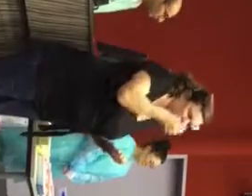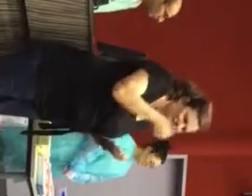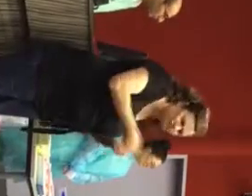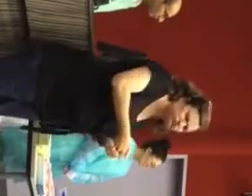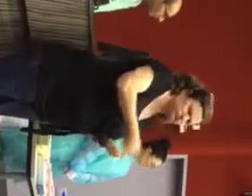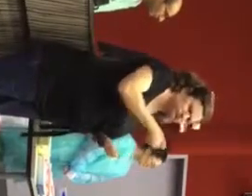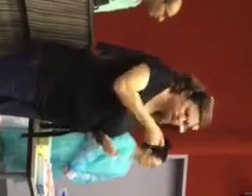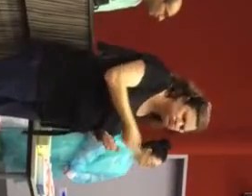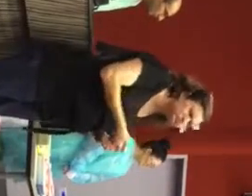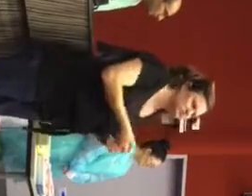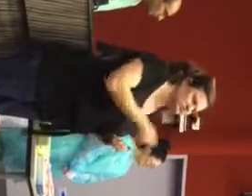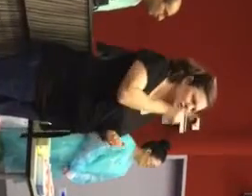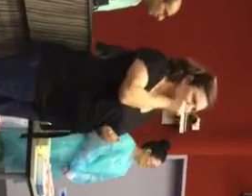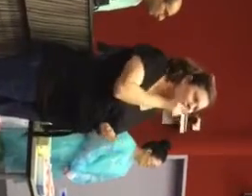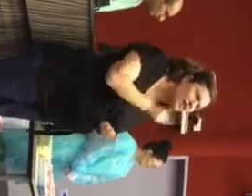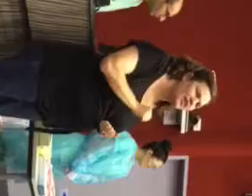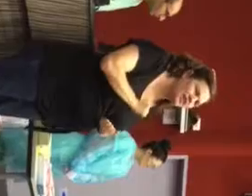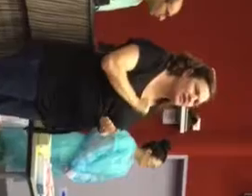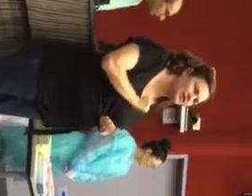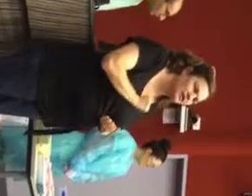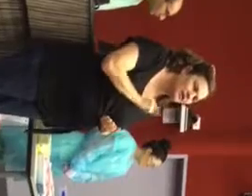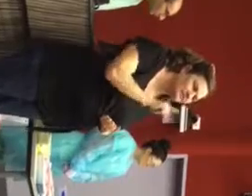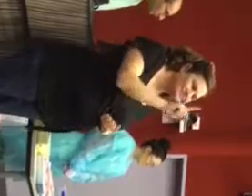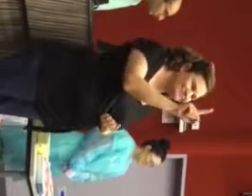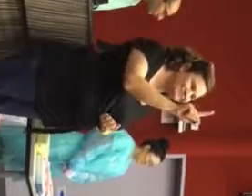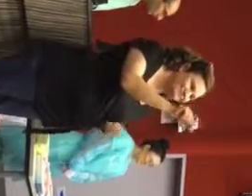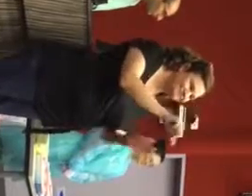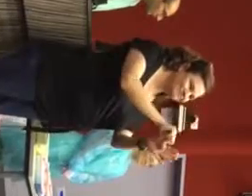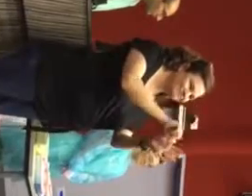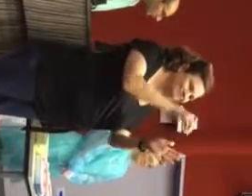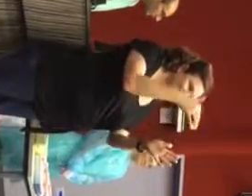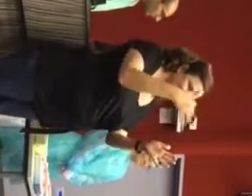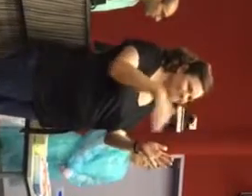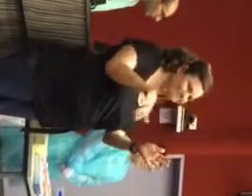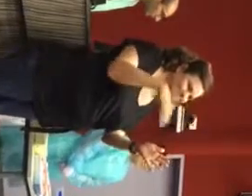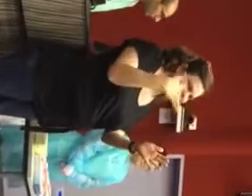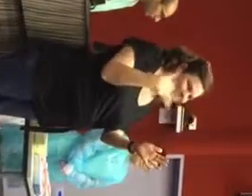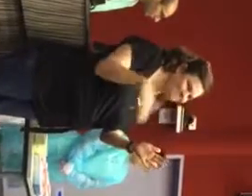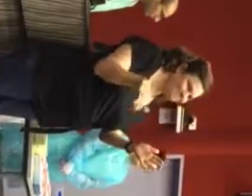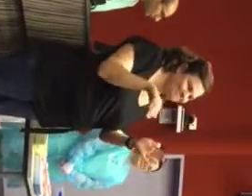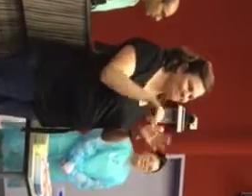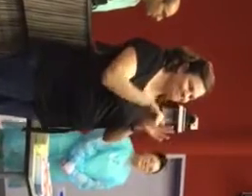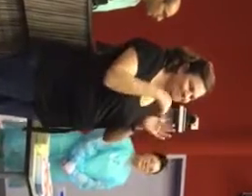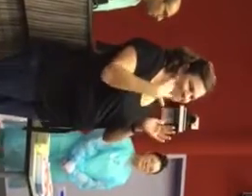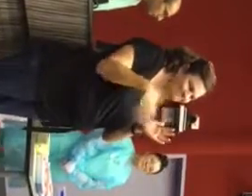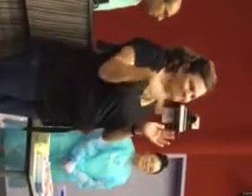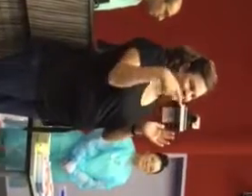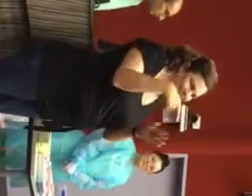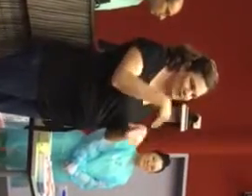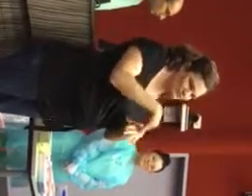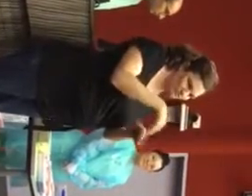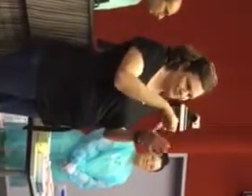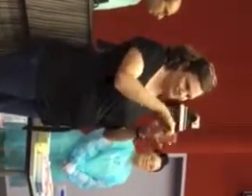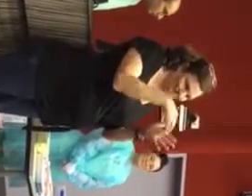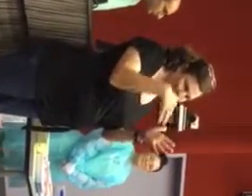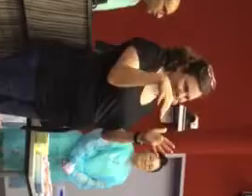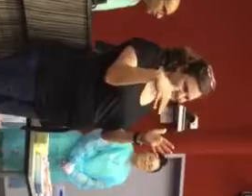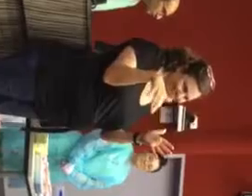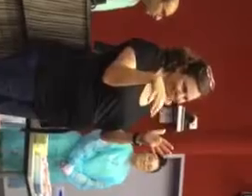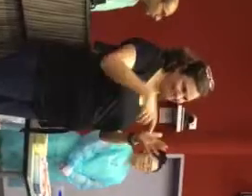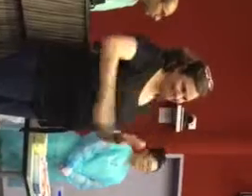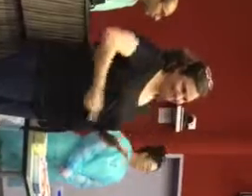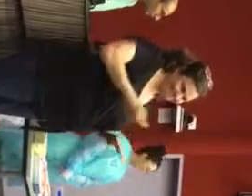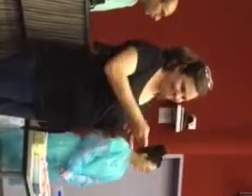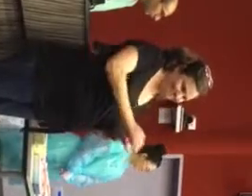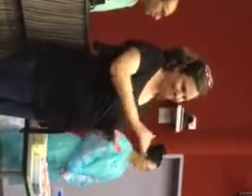The disadvantage there obviously is that they're expensive. It's the cost factor that goes in there to do that, so it's a lot more expensive than just